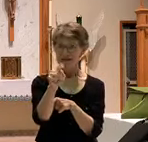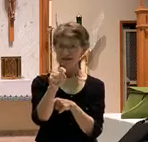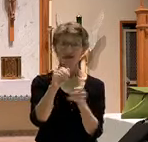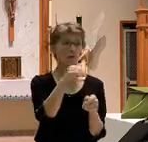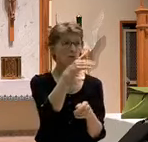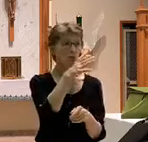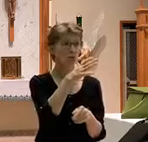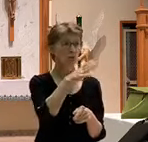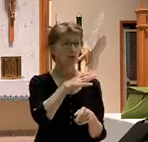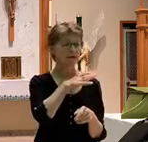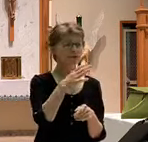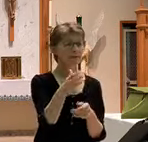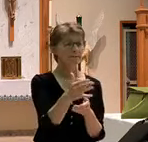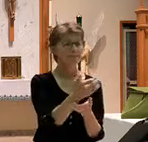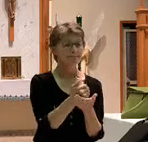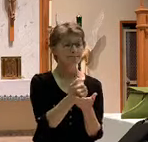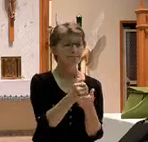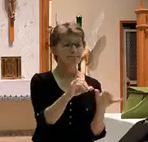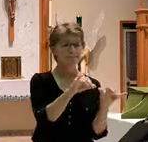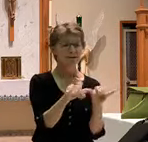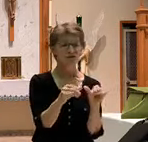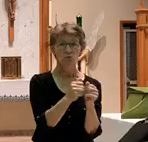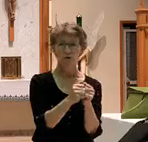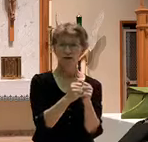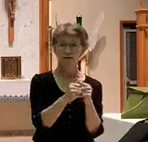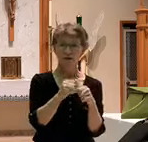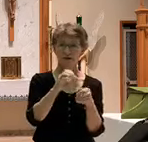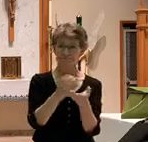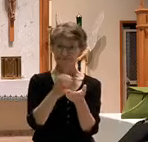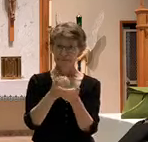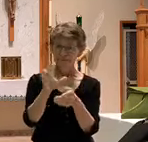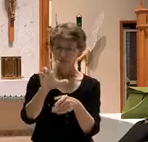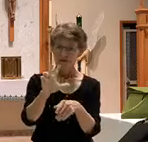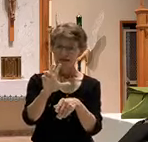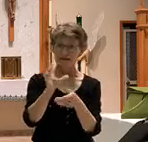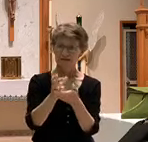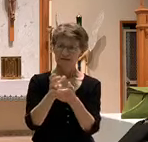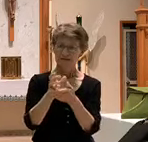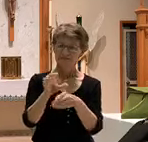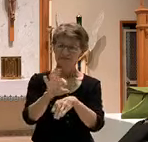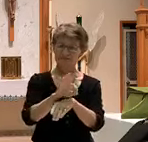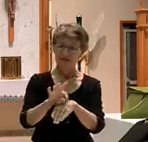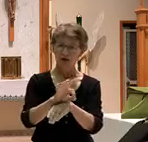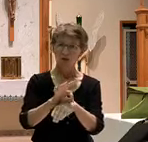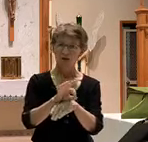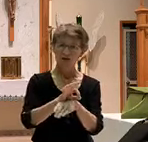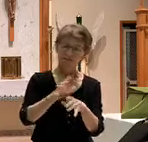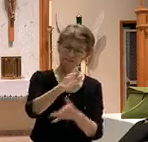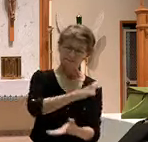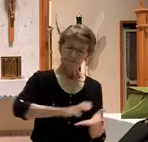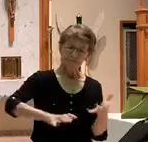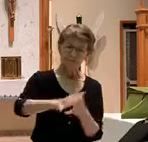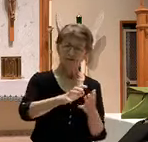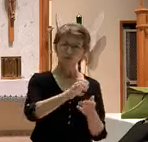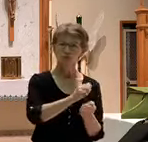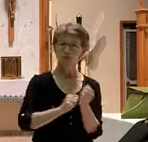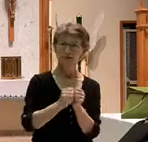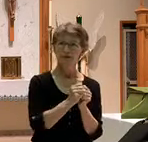and mixed with 3 measures of wheat flour until the whole batch was leavened.'